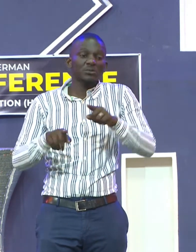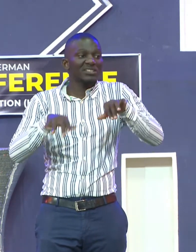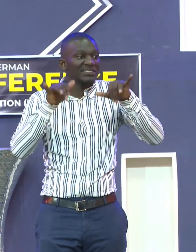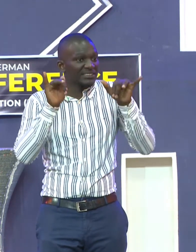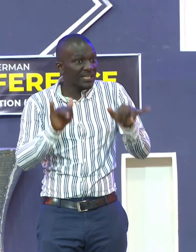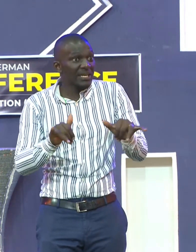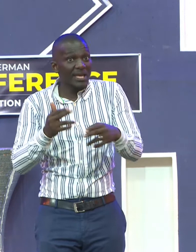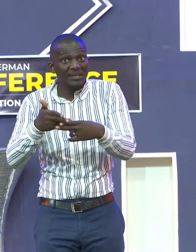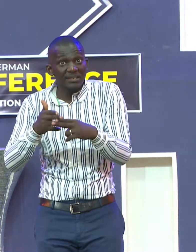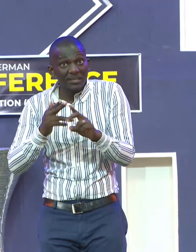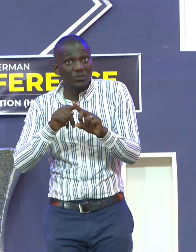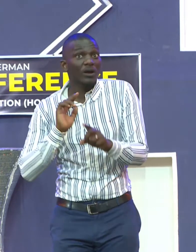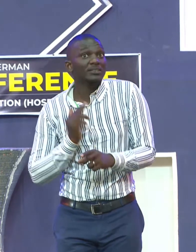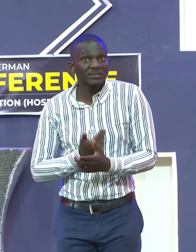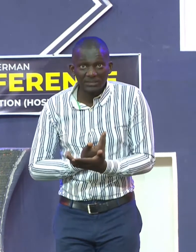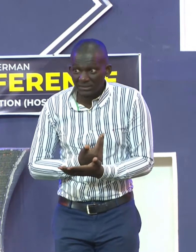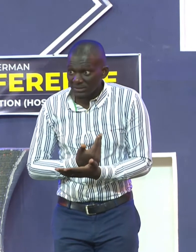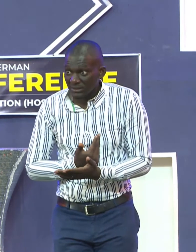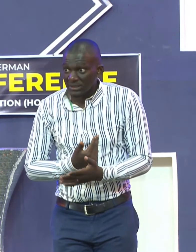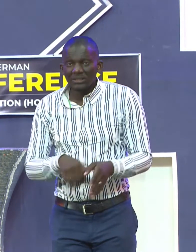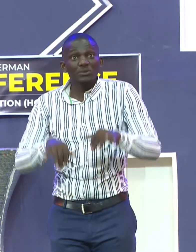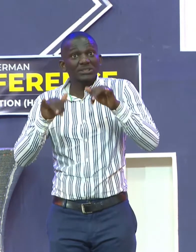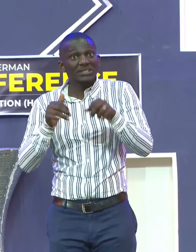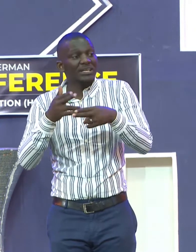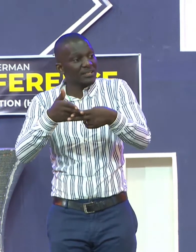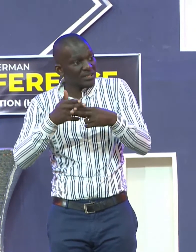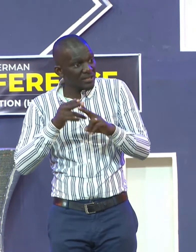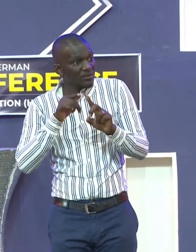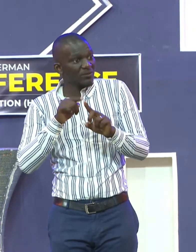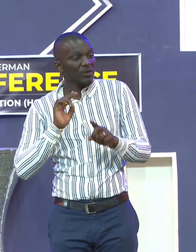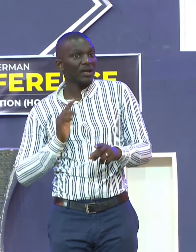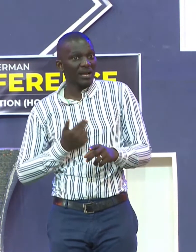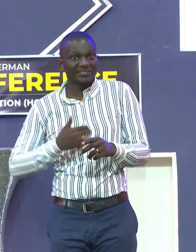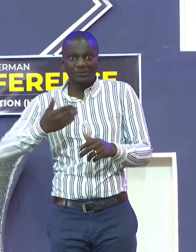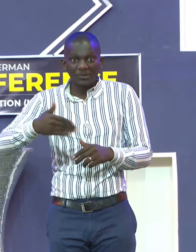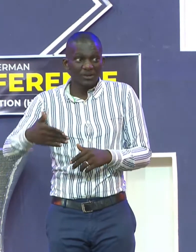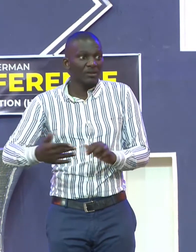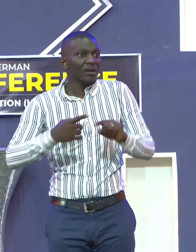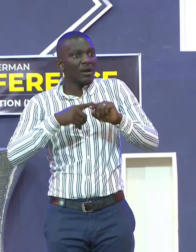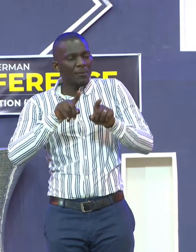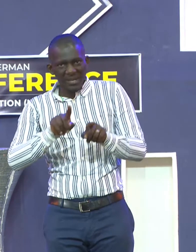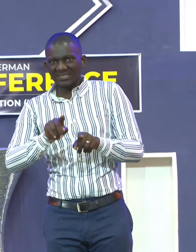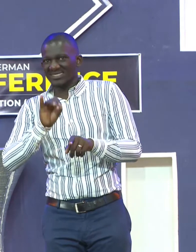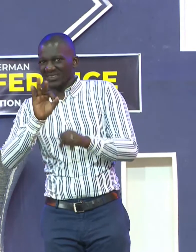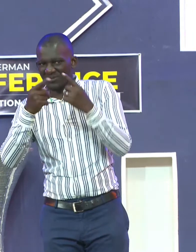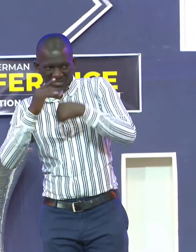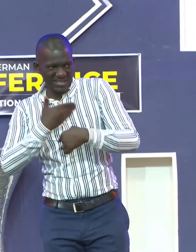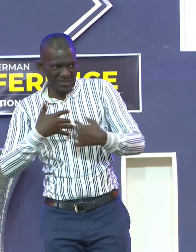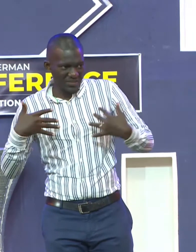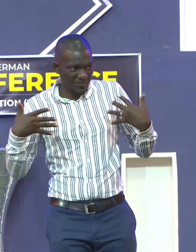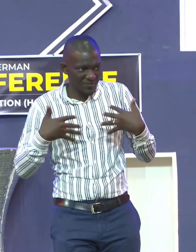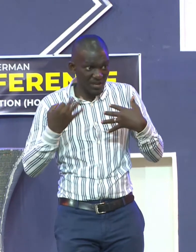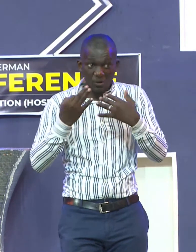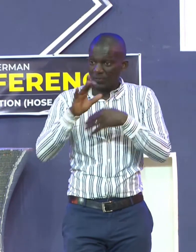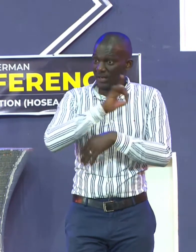It will remain a debt. Ligenda kusigala nga bbanja. It will remain a debt forever. Naye bwe tunaabeera n'entiisa ya Mukama, but whenever we have